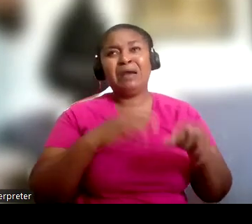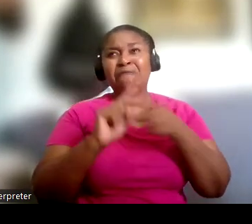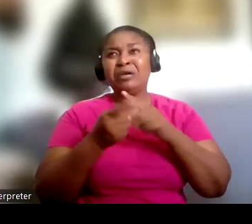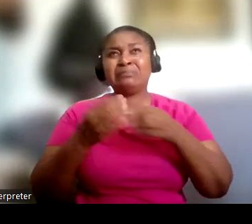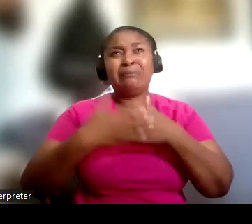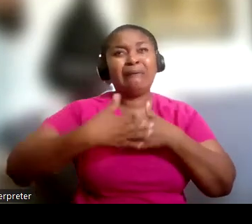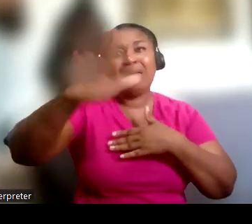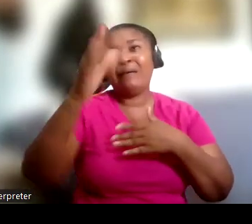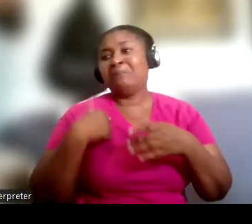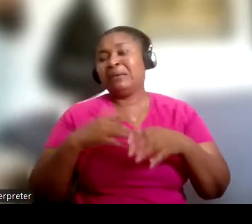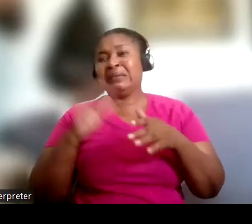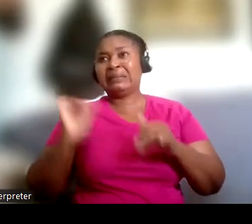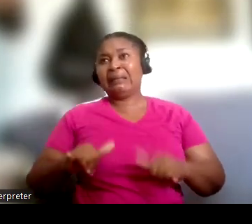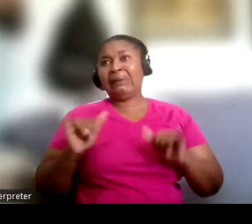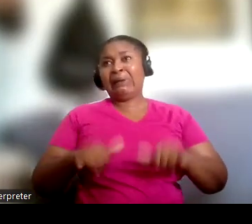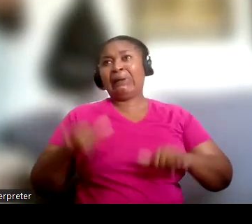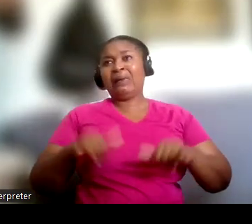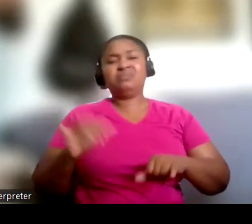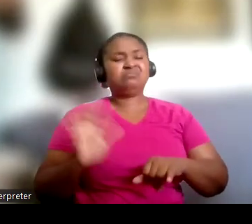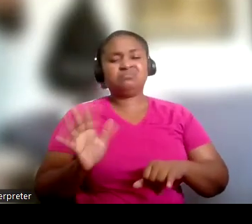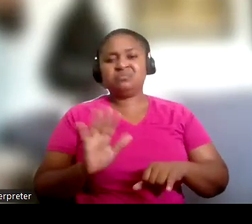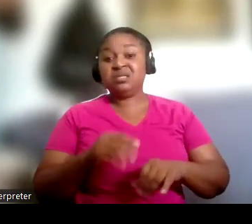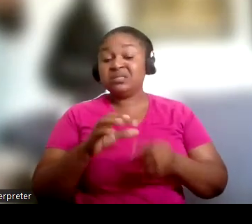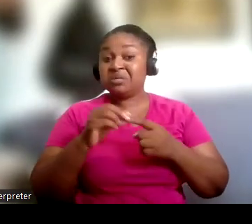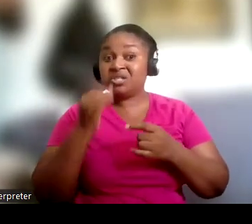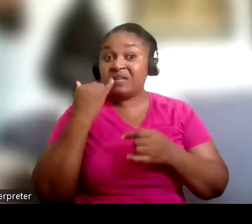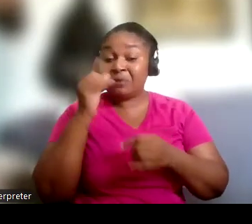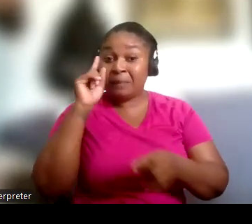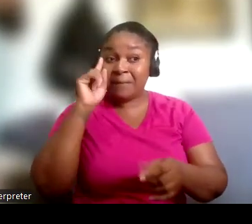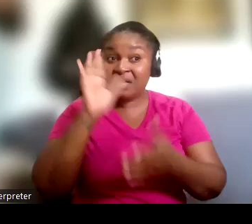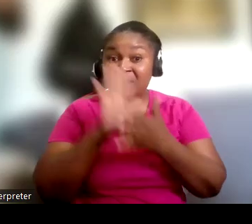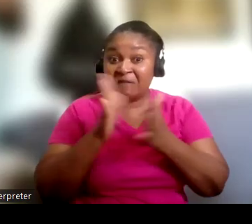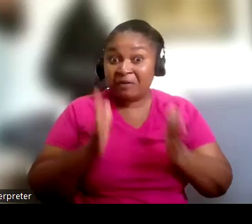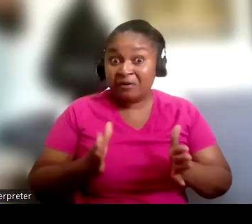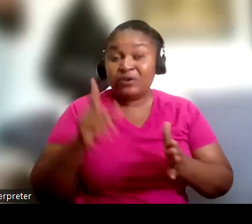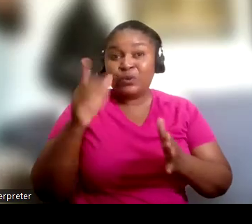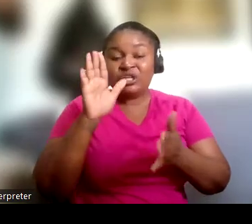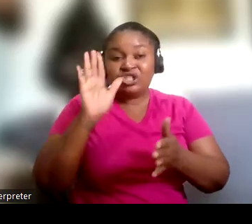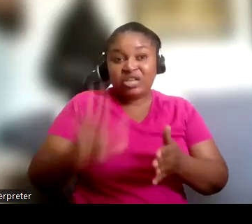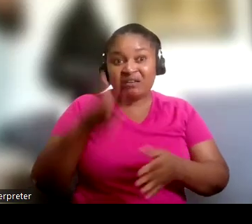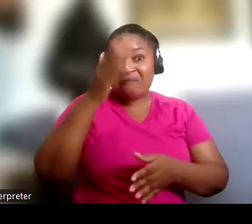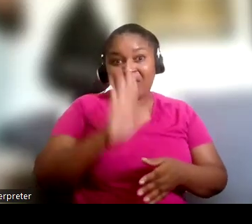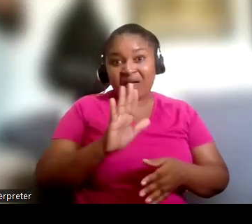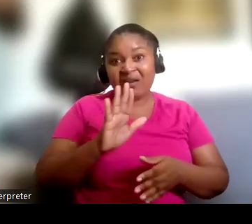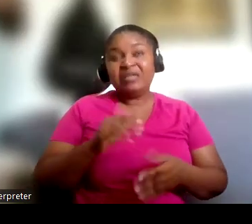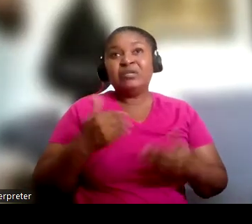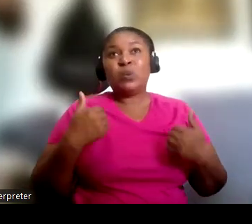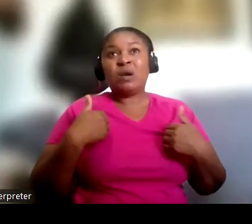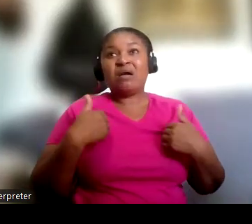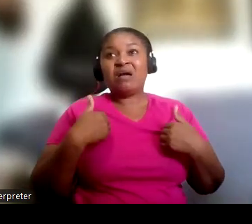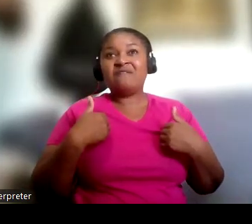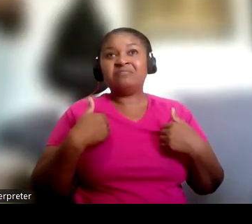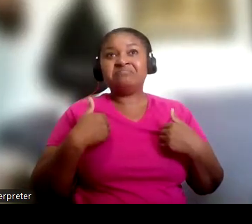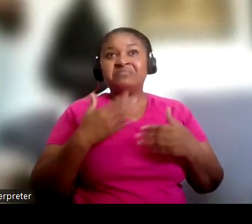if you're a believer, especially if you're a child of God and you're spending a portion of your